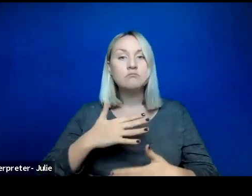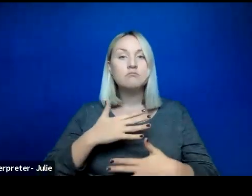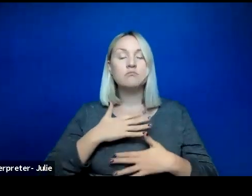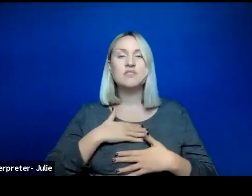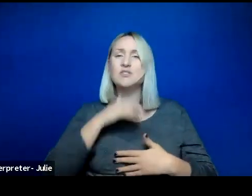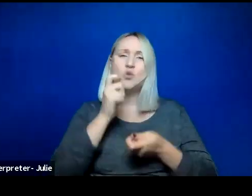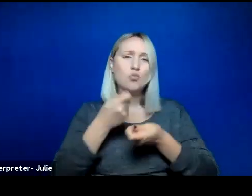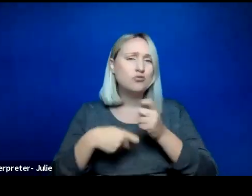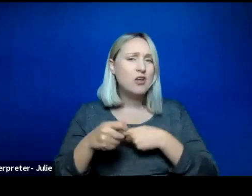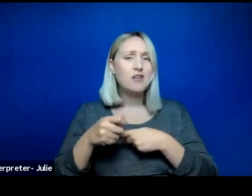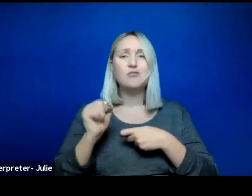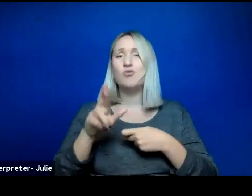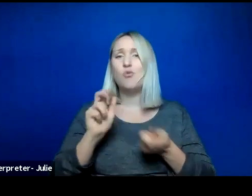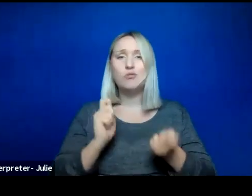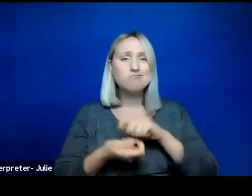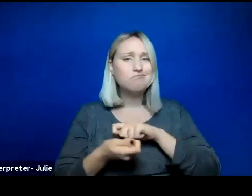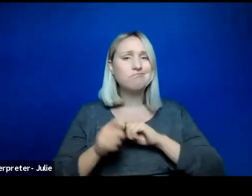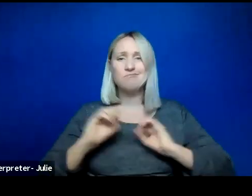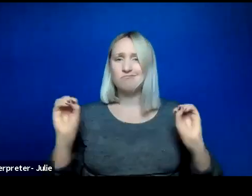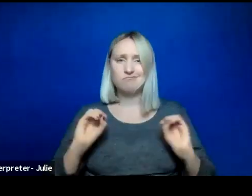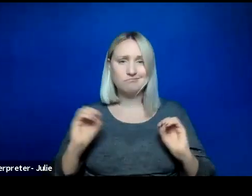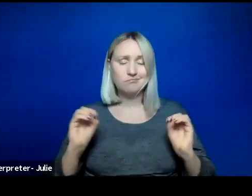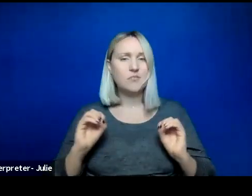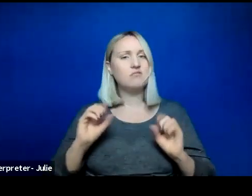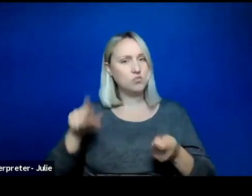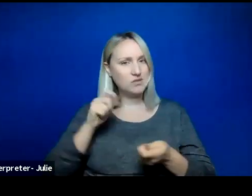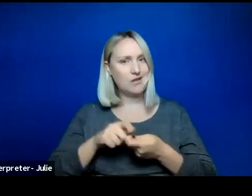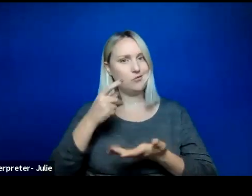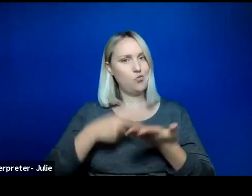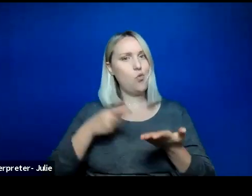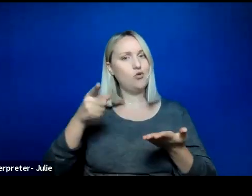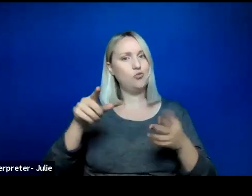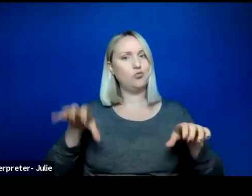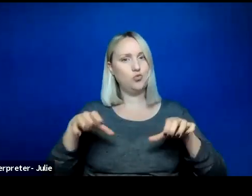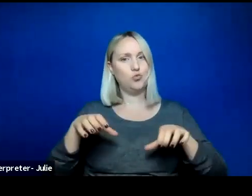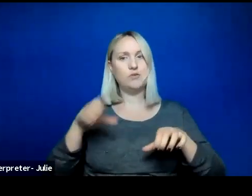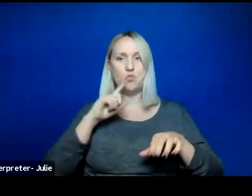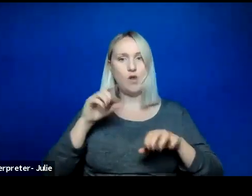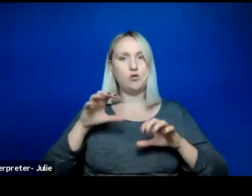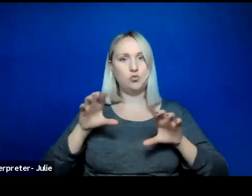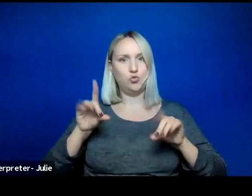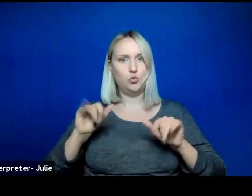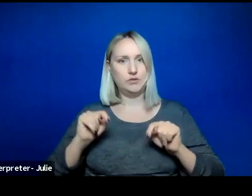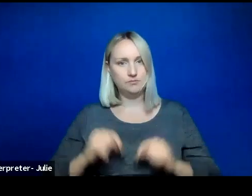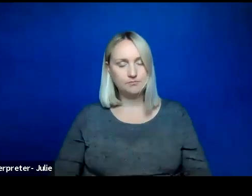or shift anything at all, but to do exactly what you're doing as you're doing it.